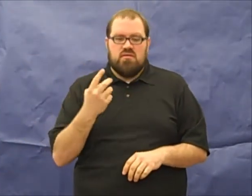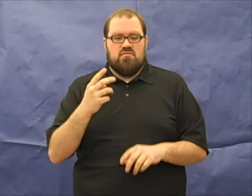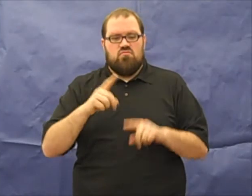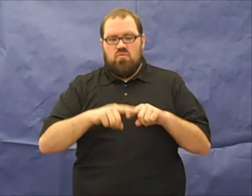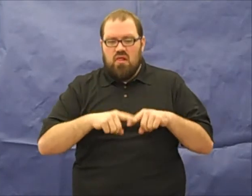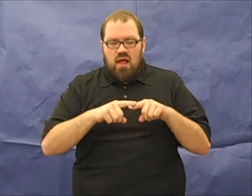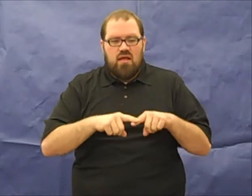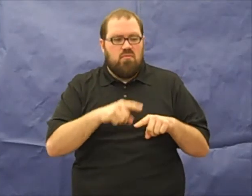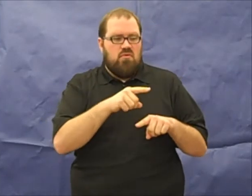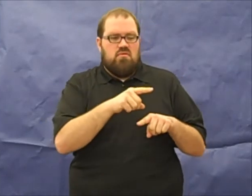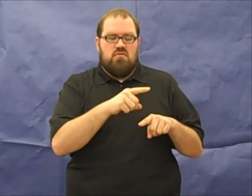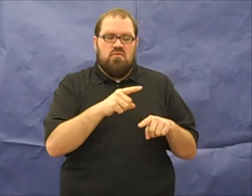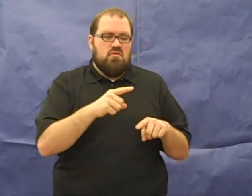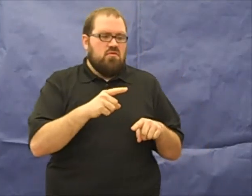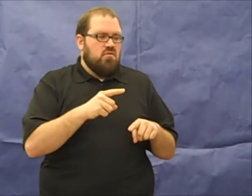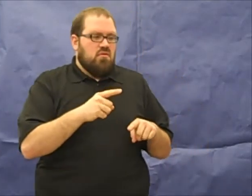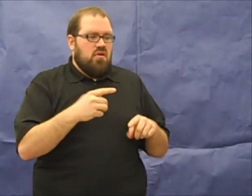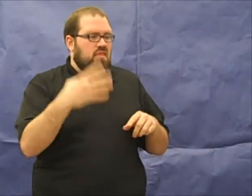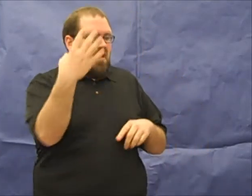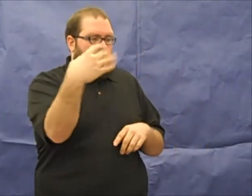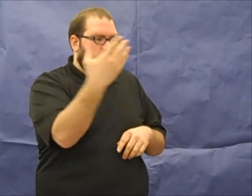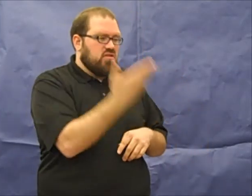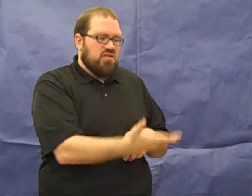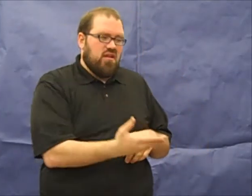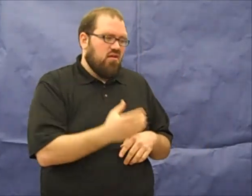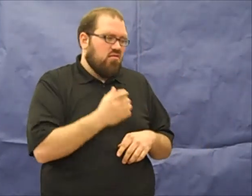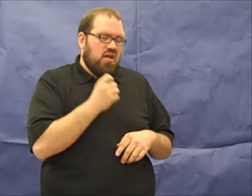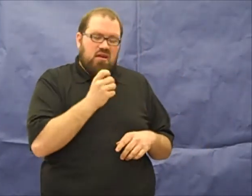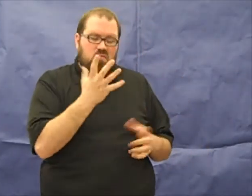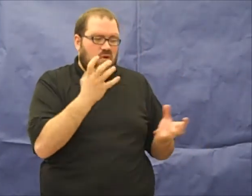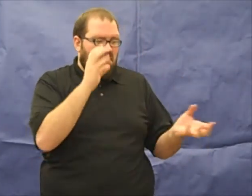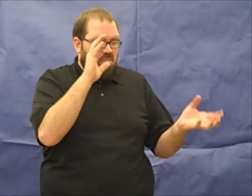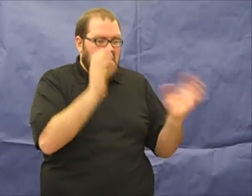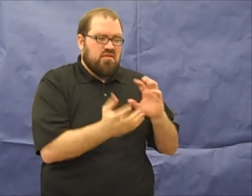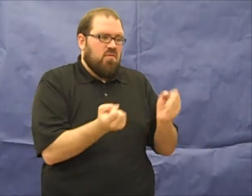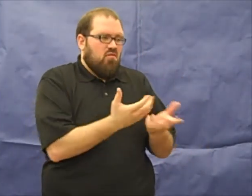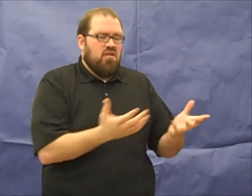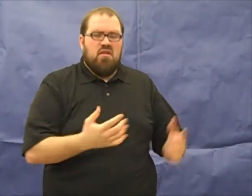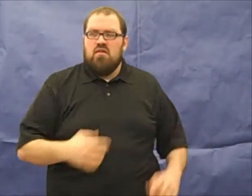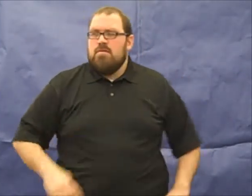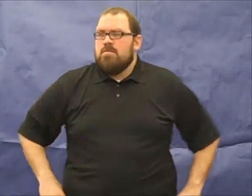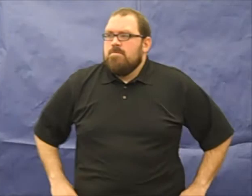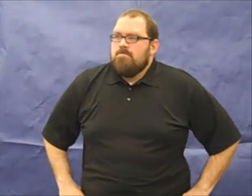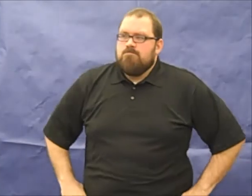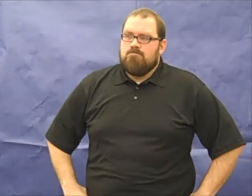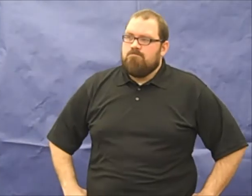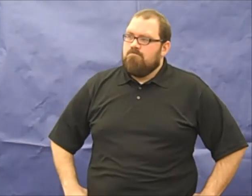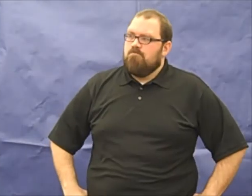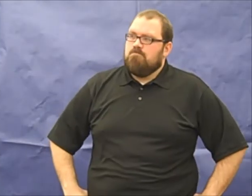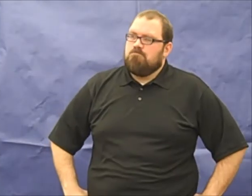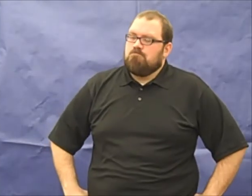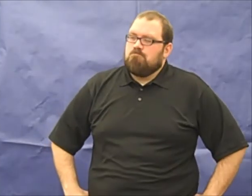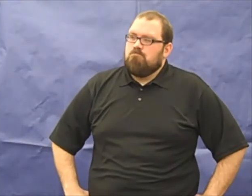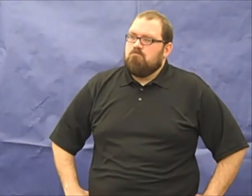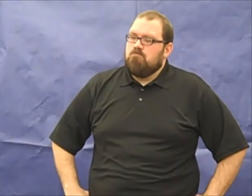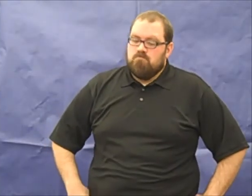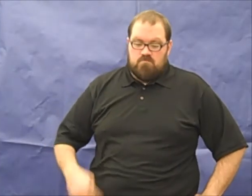cameras. I didn't want to disrupt that. Well, you overestimated me because I really screwed up